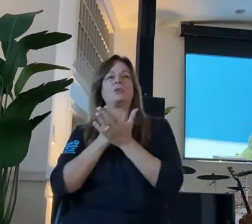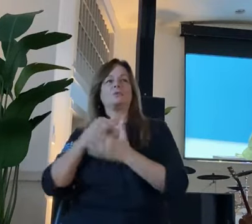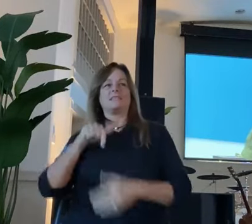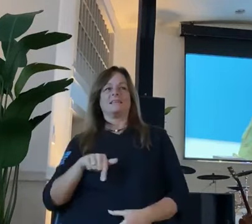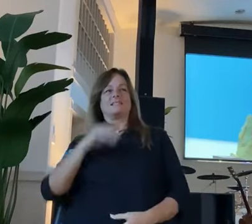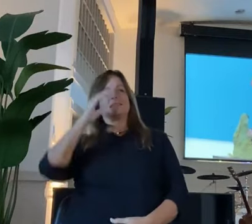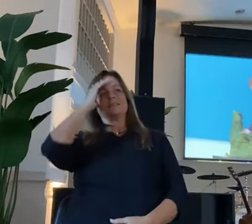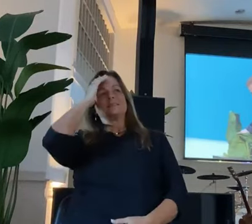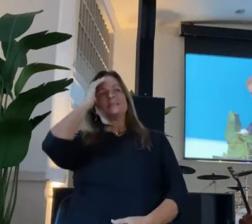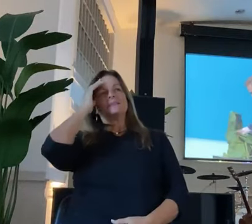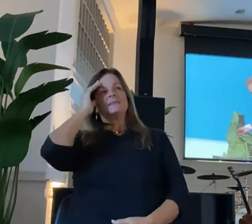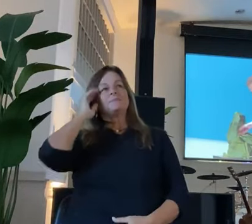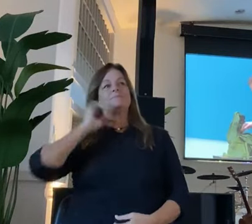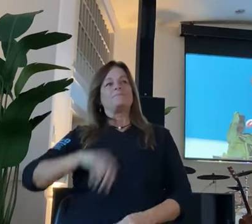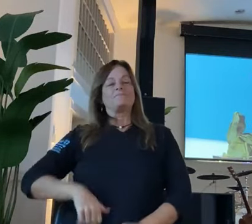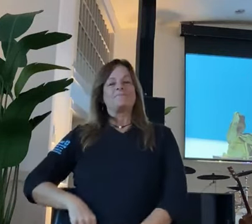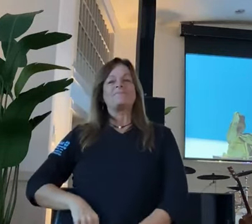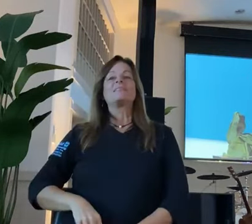There are times